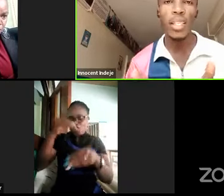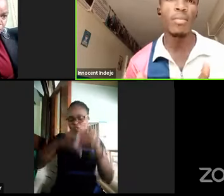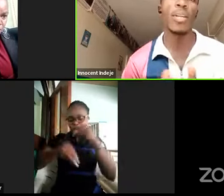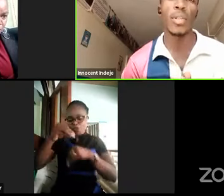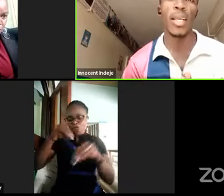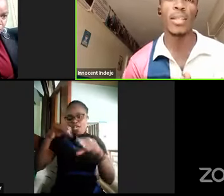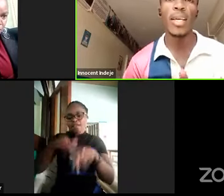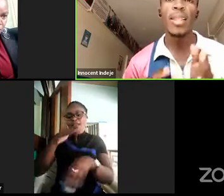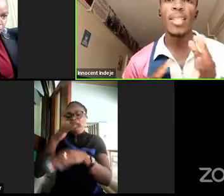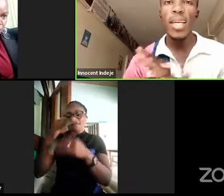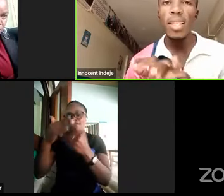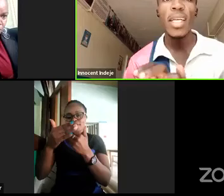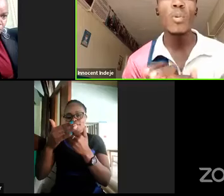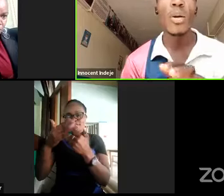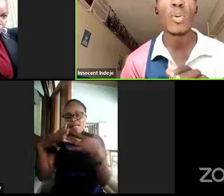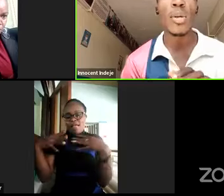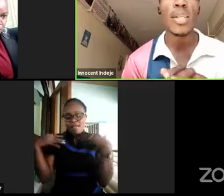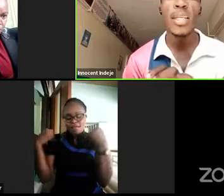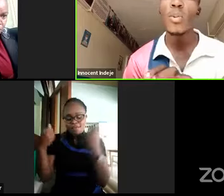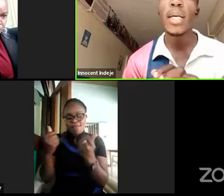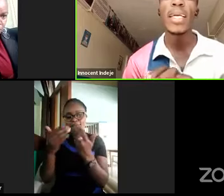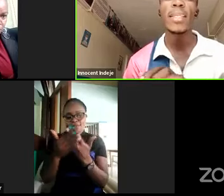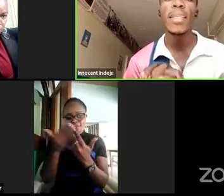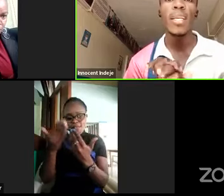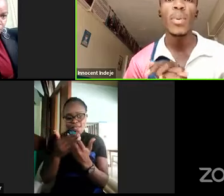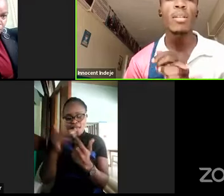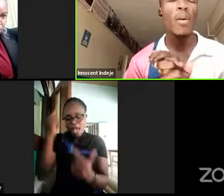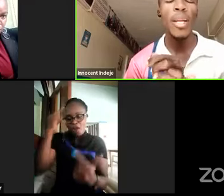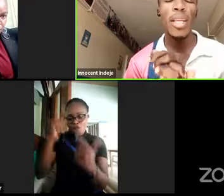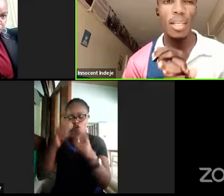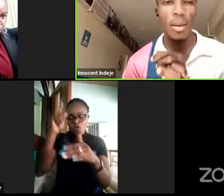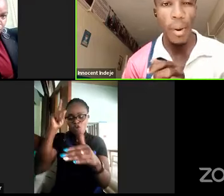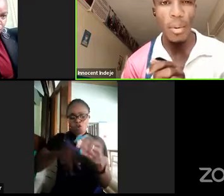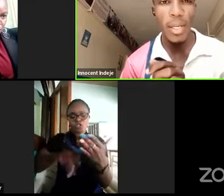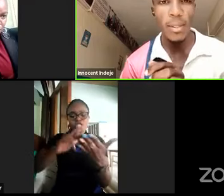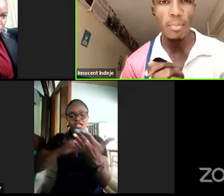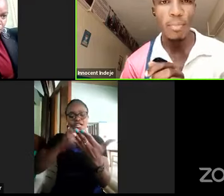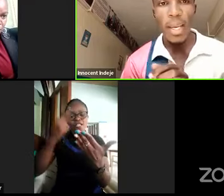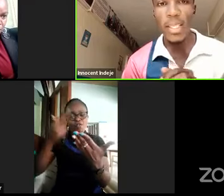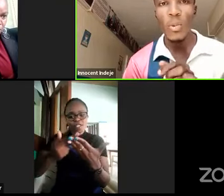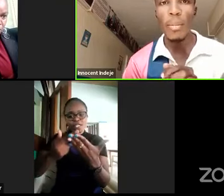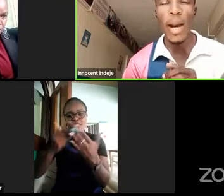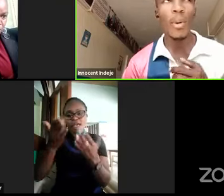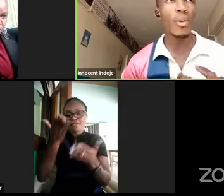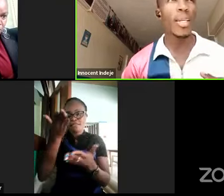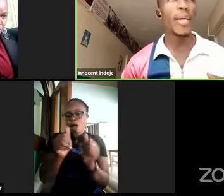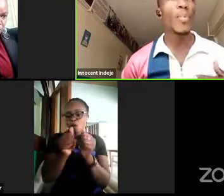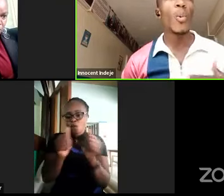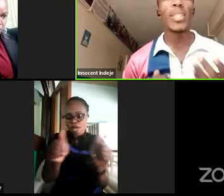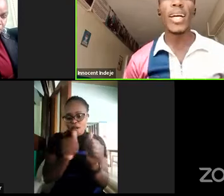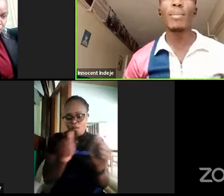effectively utilized. The second thing I want to address quickly is the aspect of awareness and empowerment. This is where I want to say, when it comes